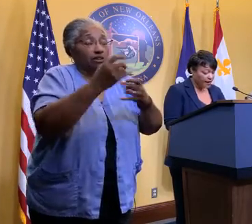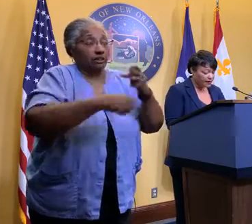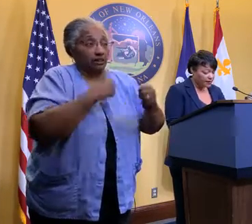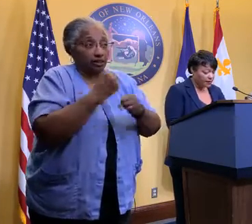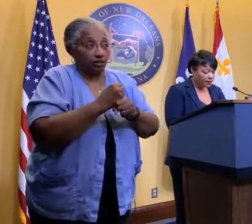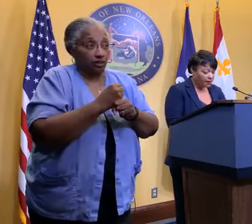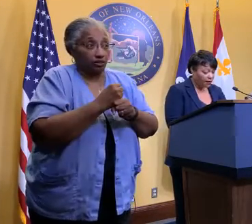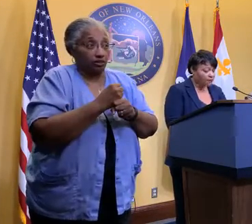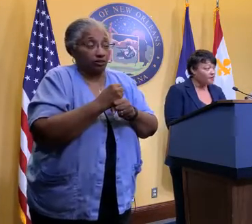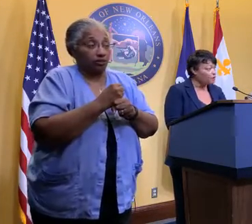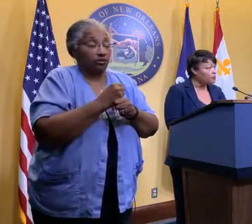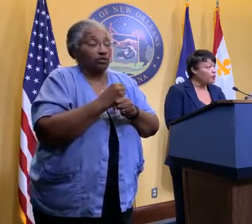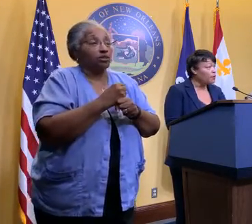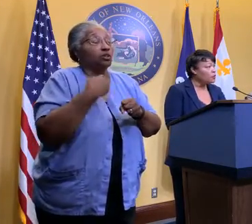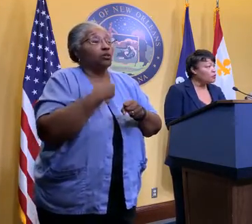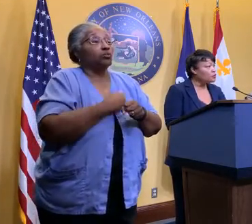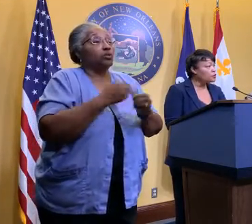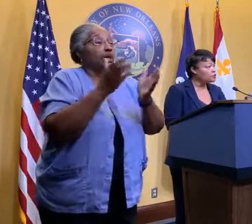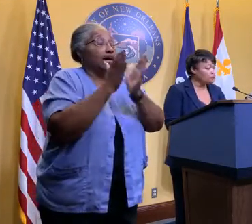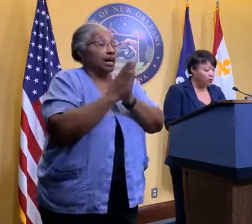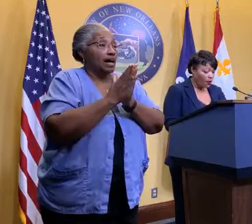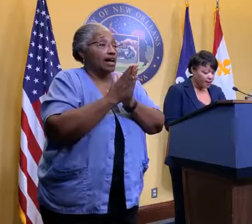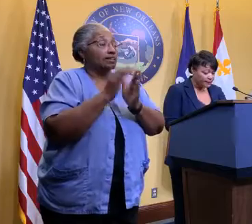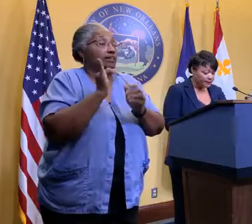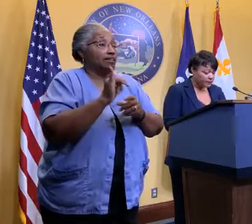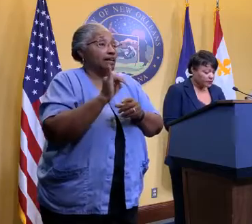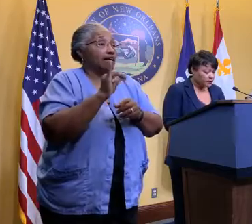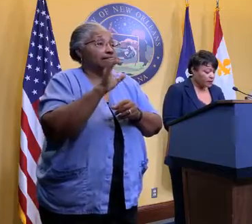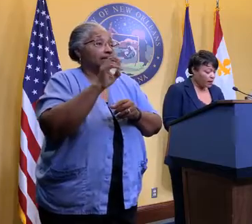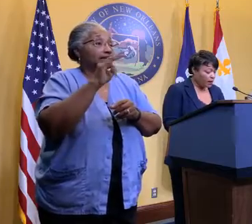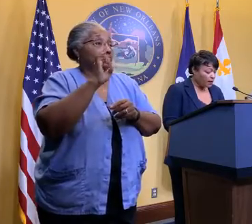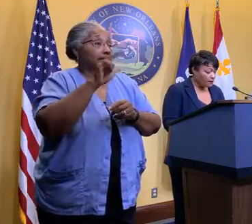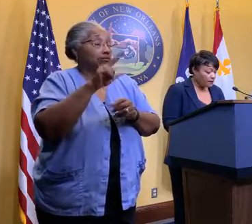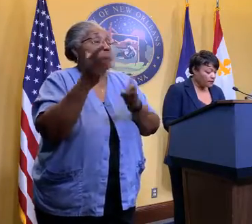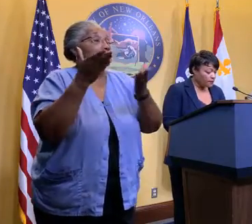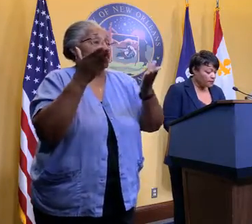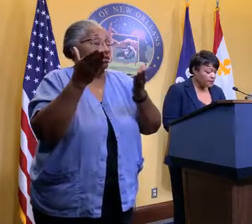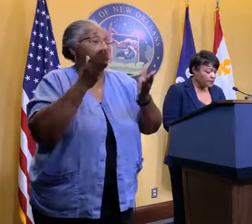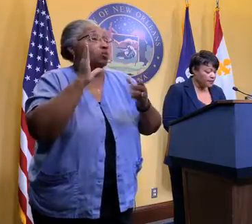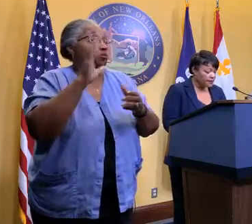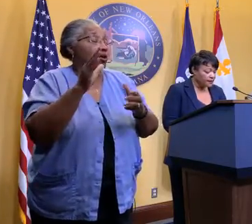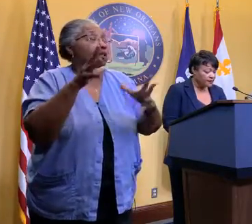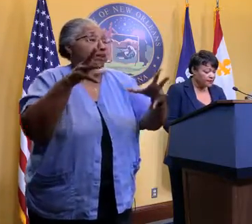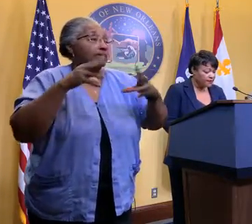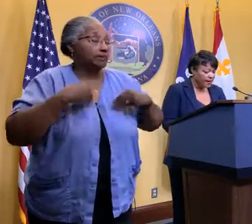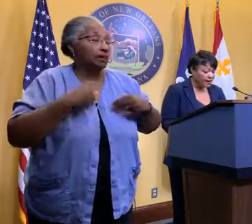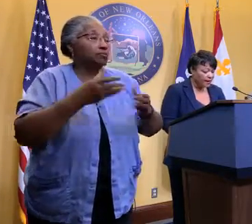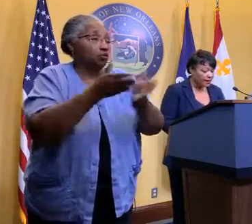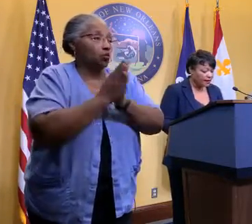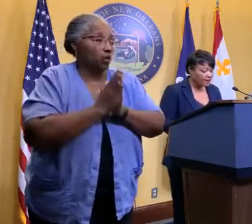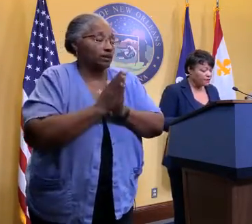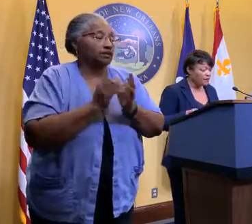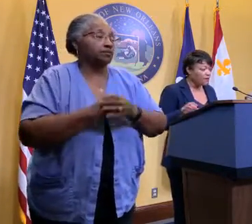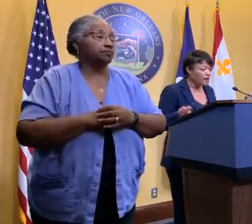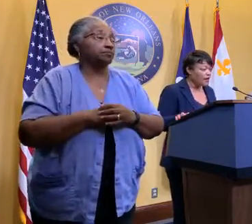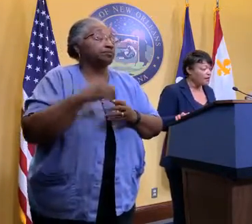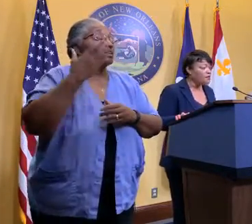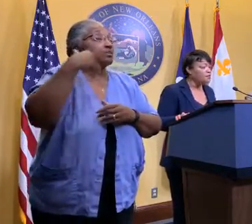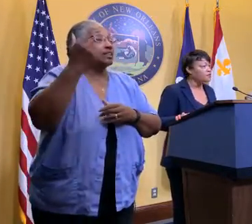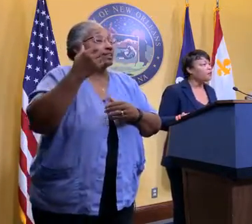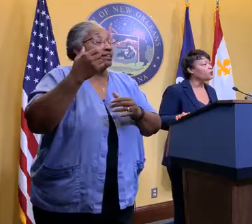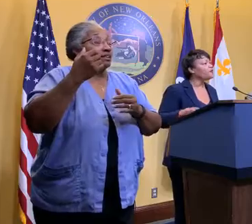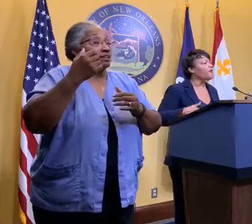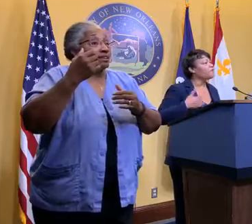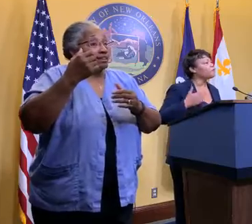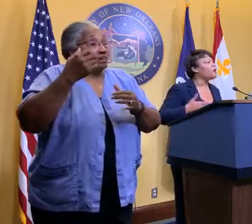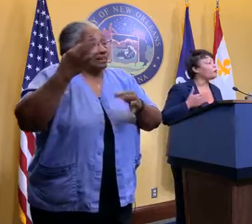asking that they are favorable to this request. Because at the end of the day, if they're not,